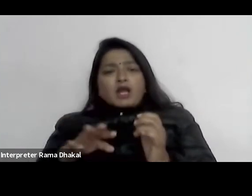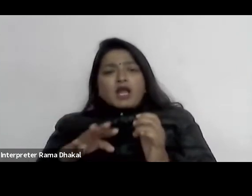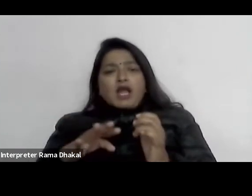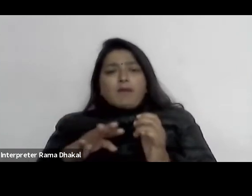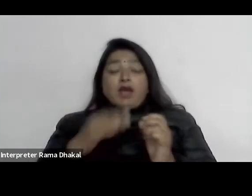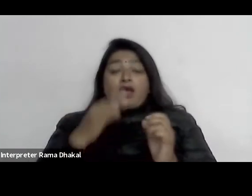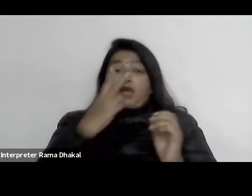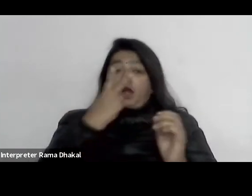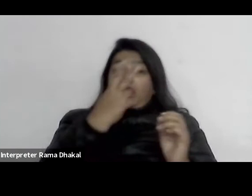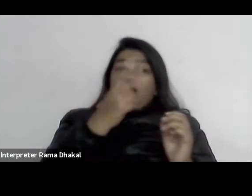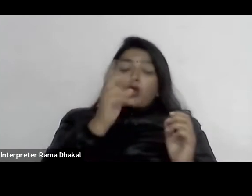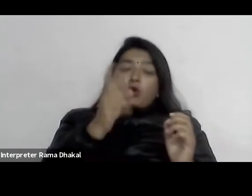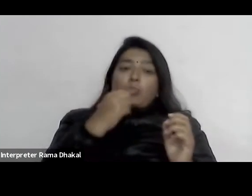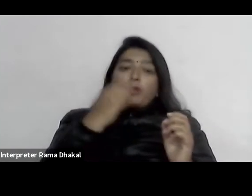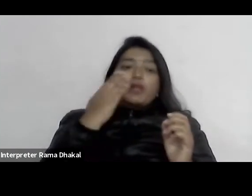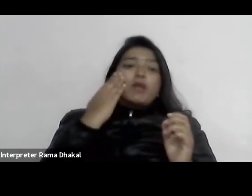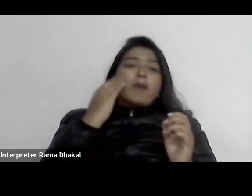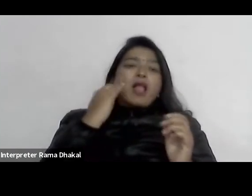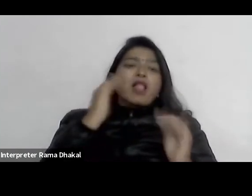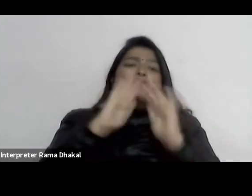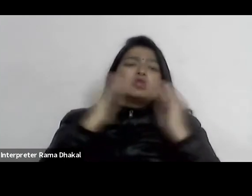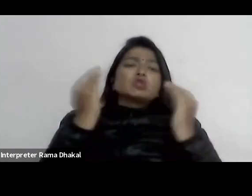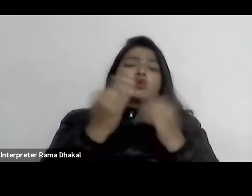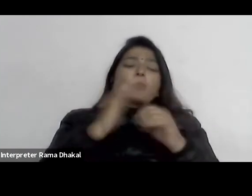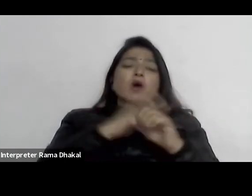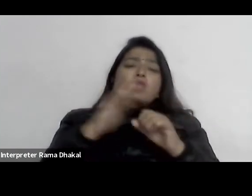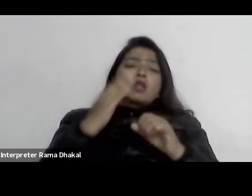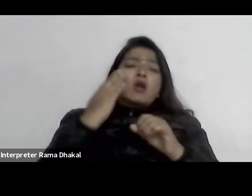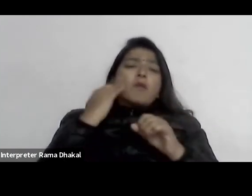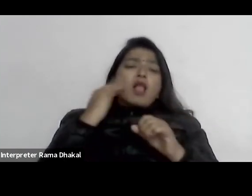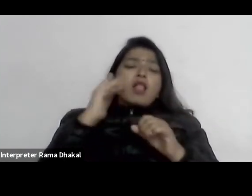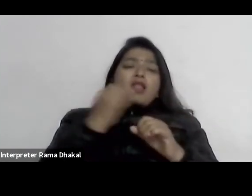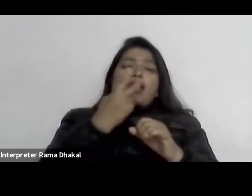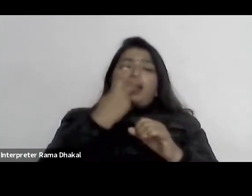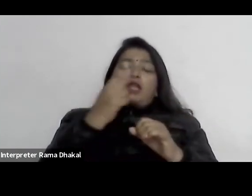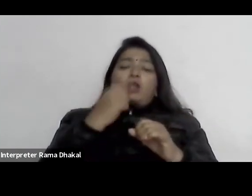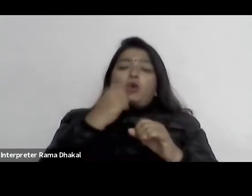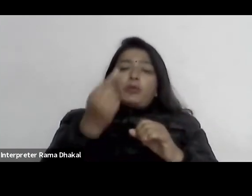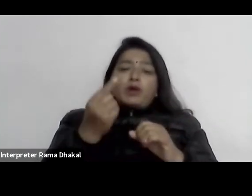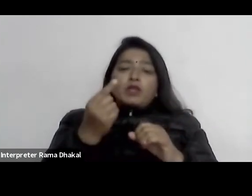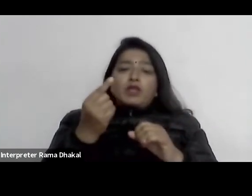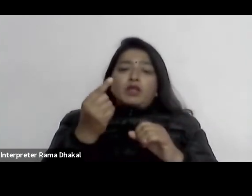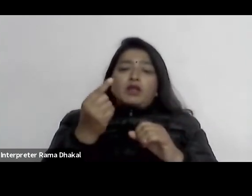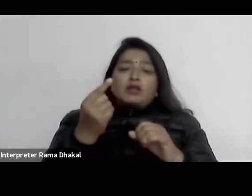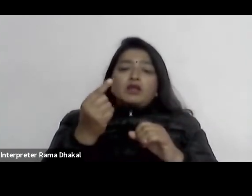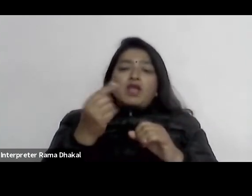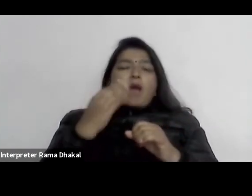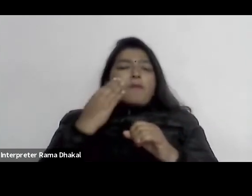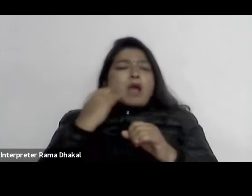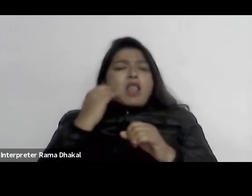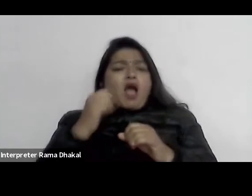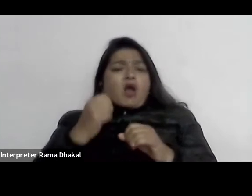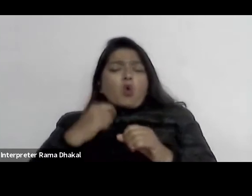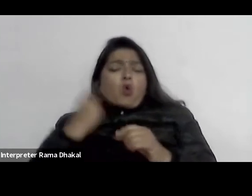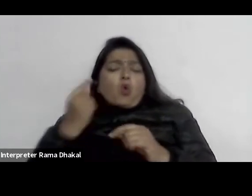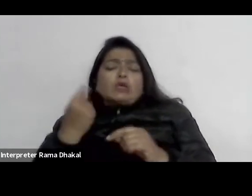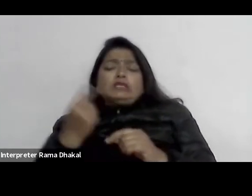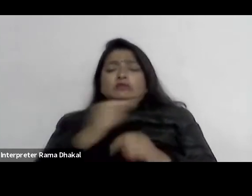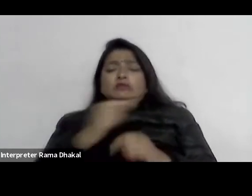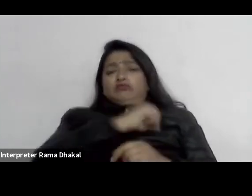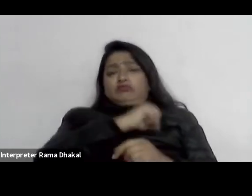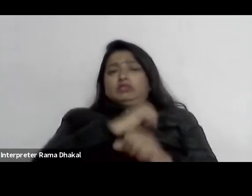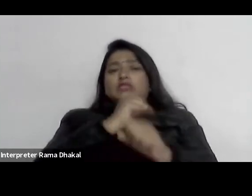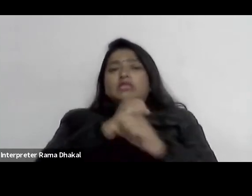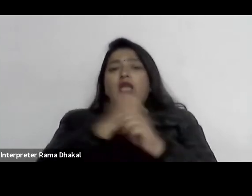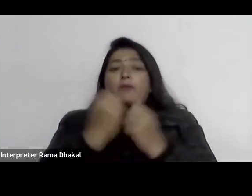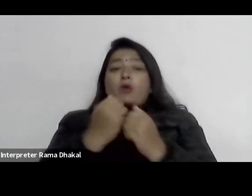large numbers of women around the world. I mean, women, some of them out of choice who choose sex work, but also